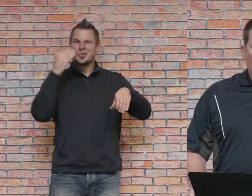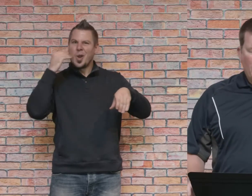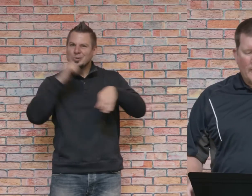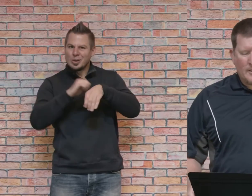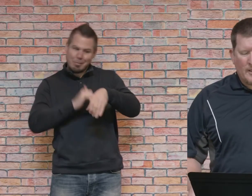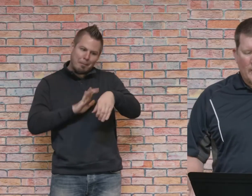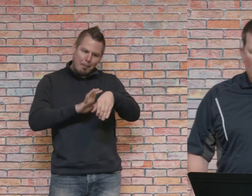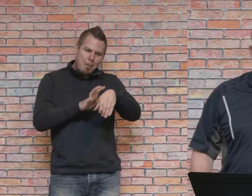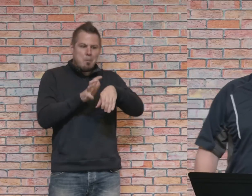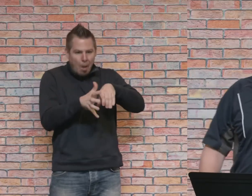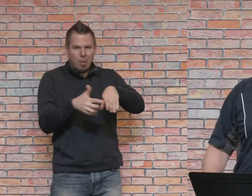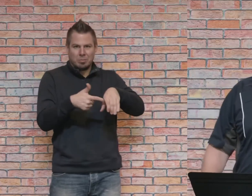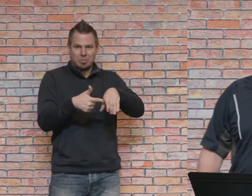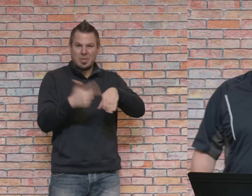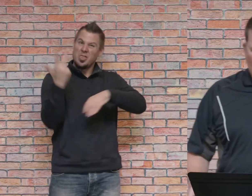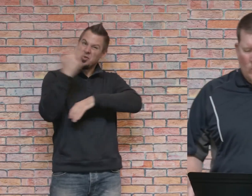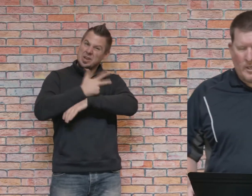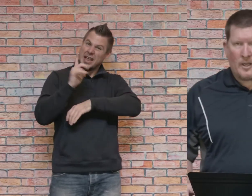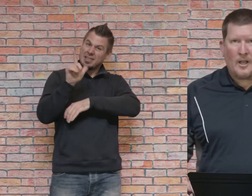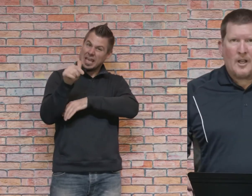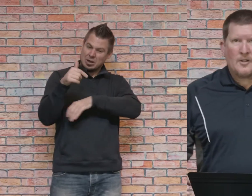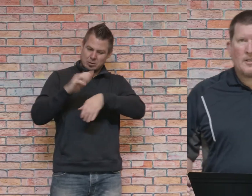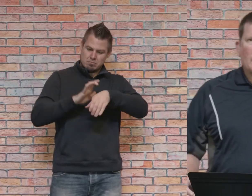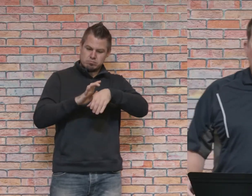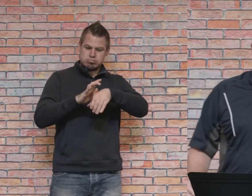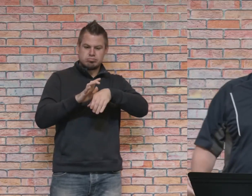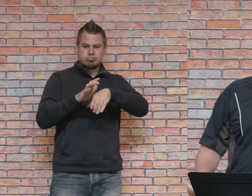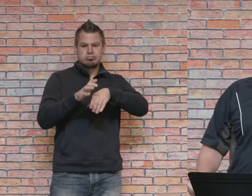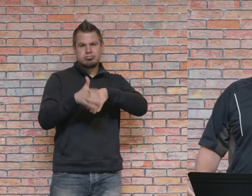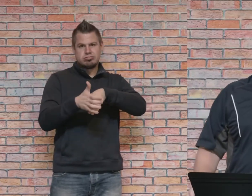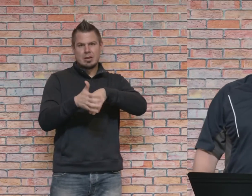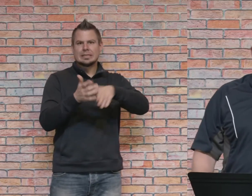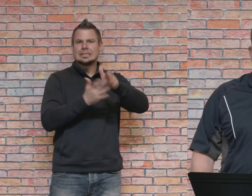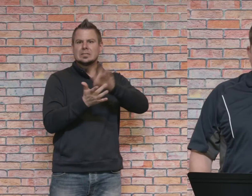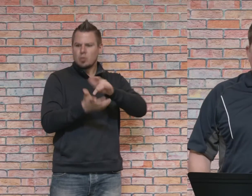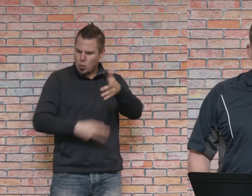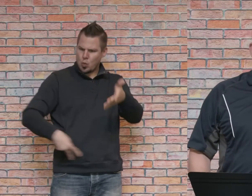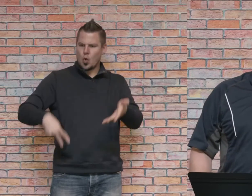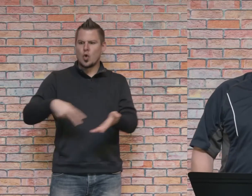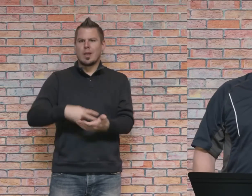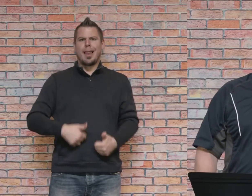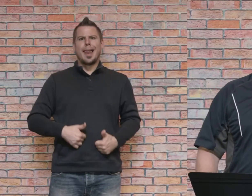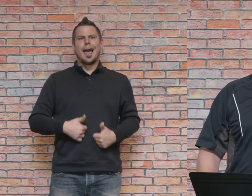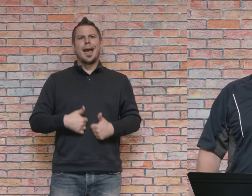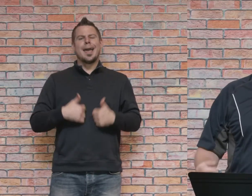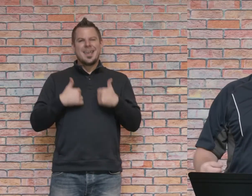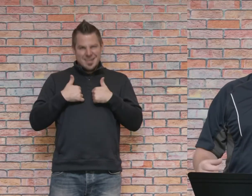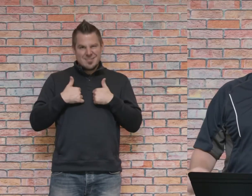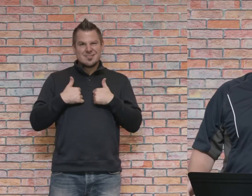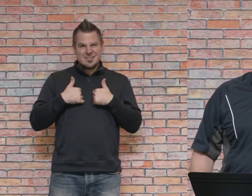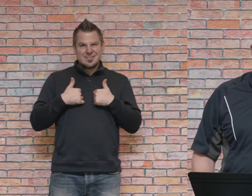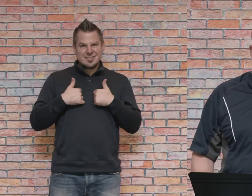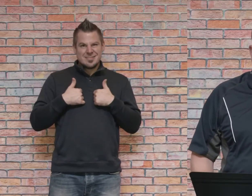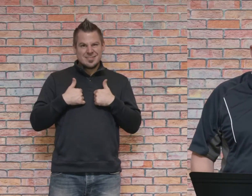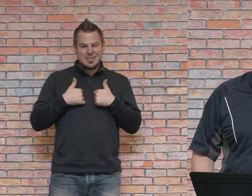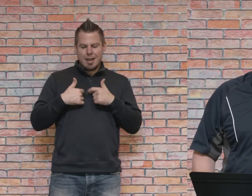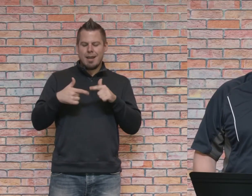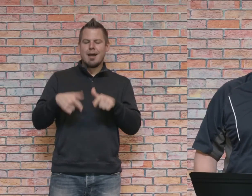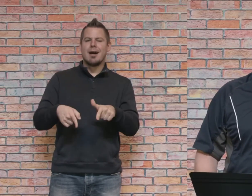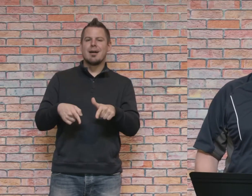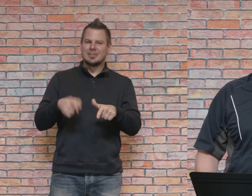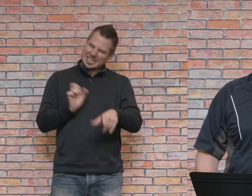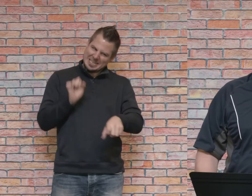But 3 days later, that stone was rolled away. Jesus was resurrected, and in his resurrection, you and I could have new